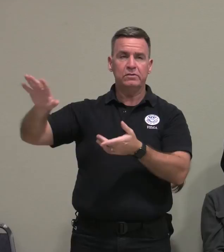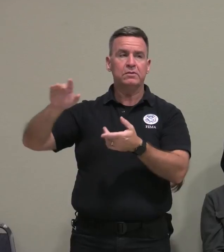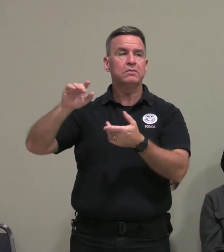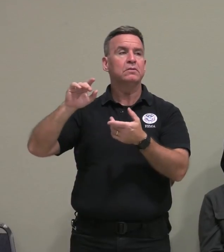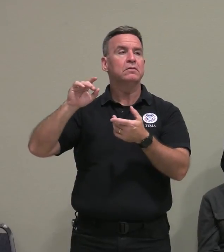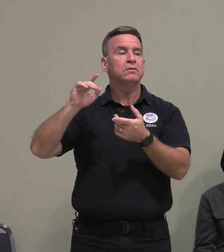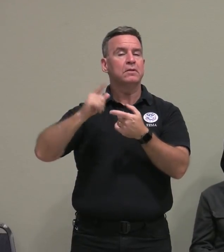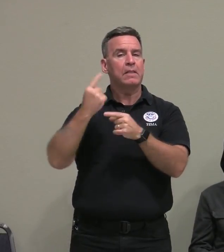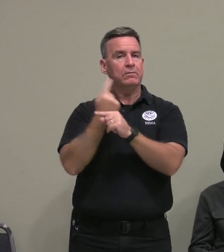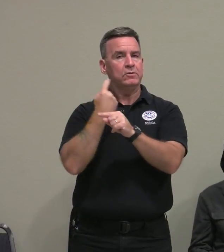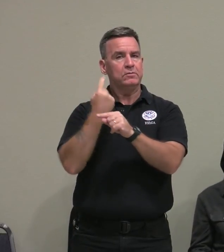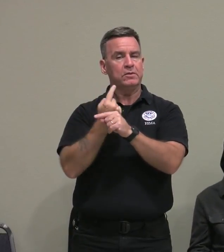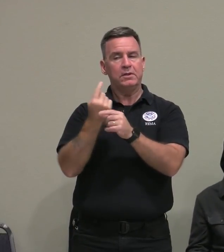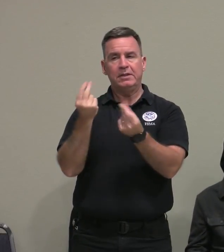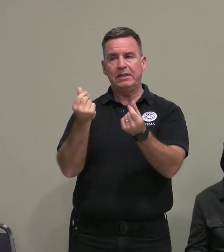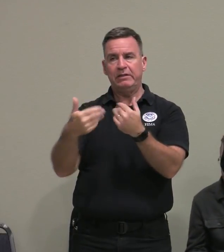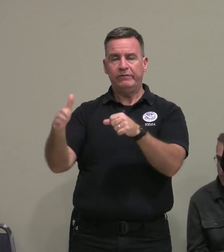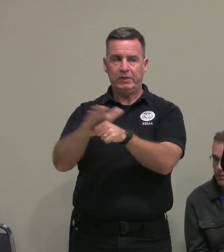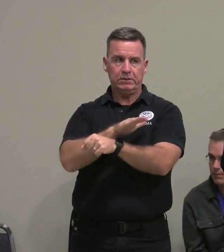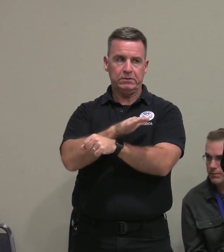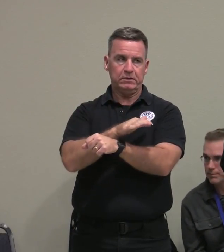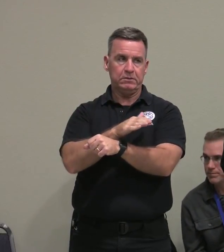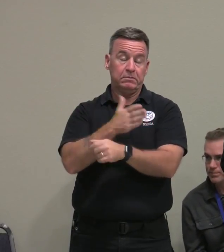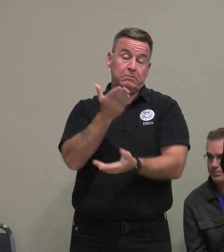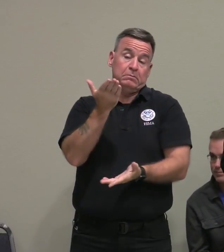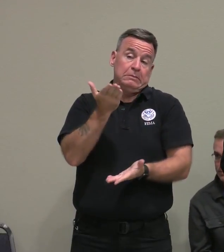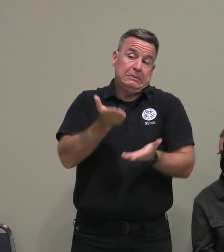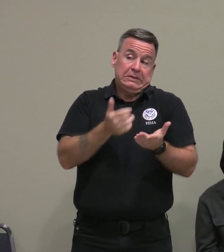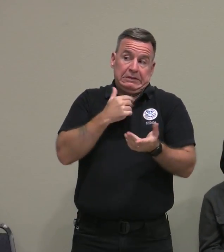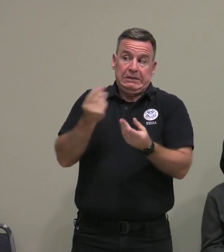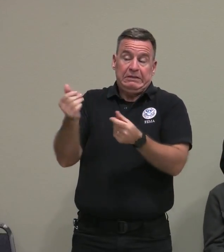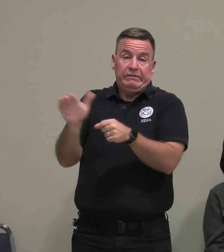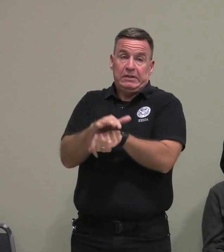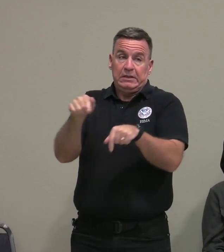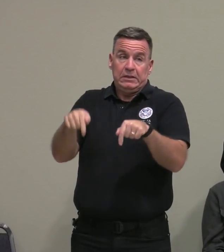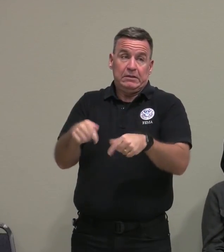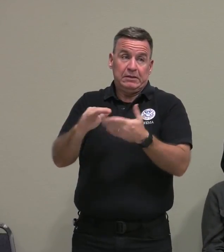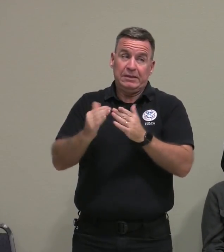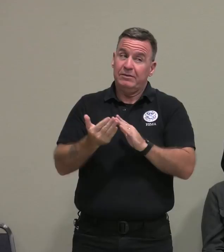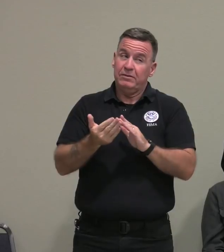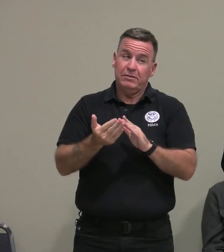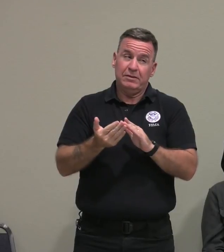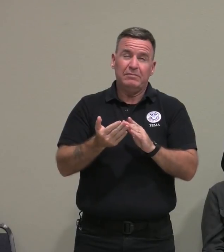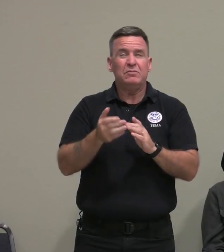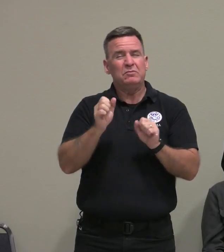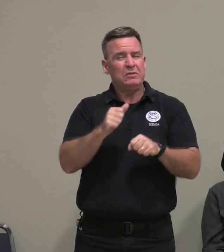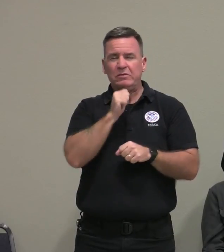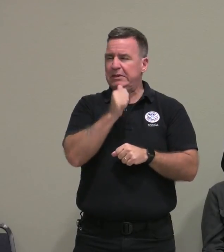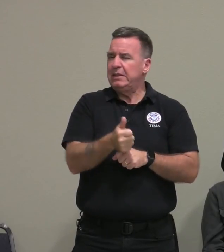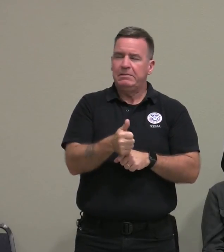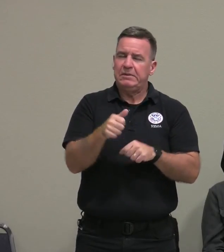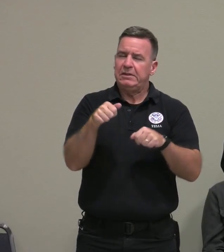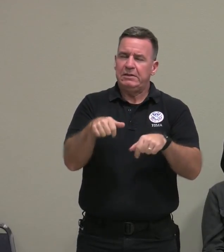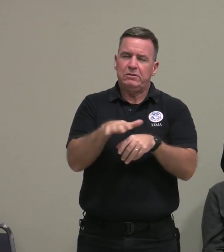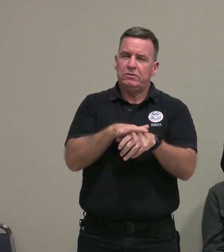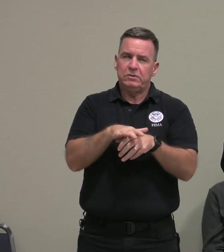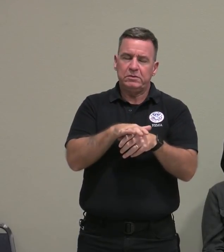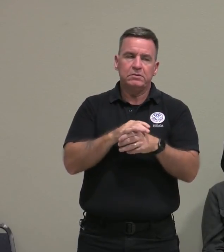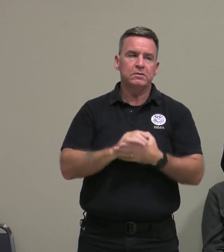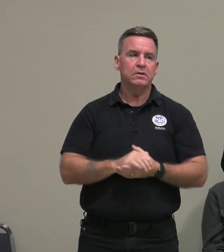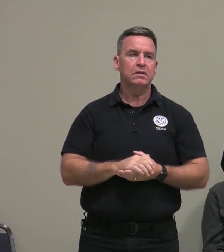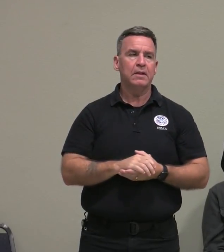appropriate landfills. And it may not be that the landfill here in town, in fact, it most likely won't be used